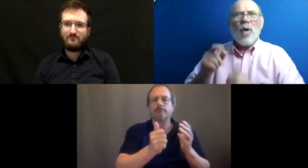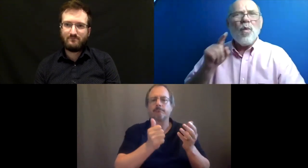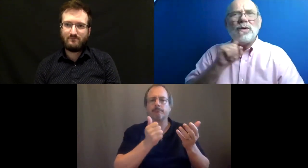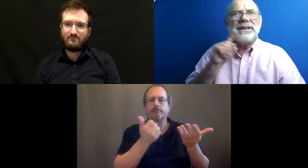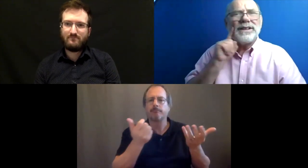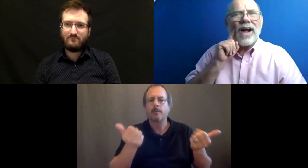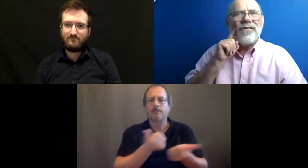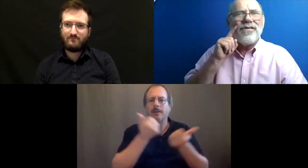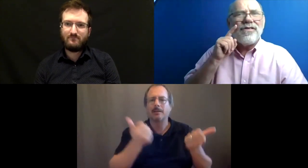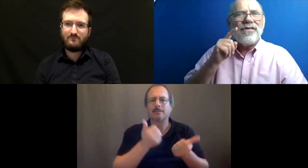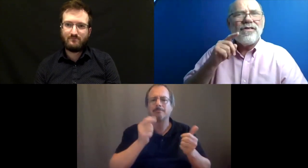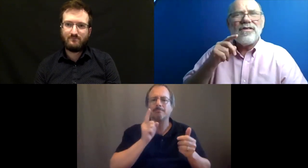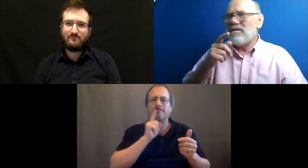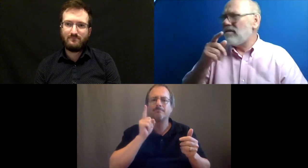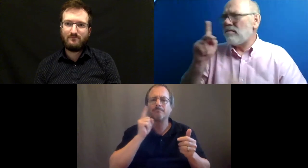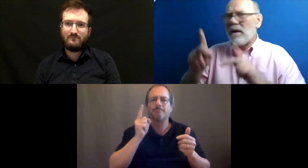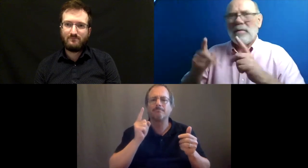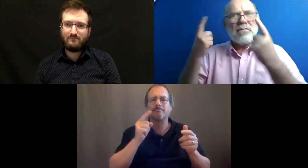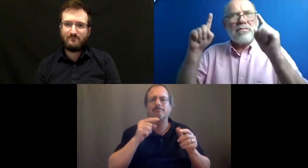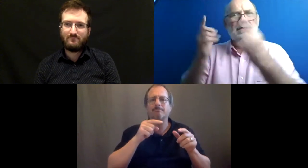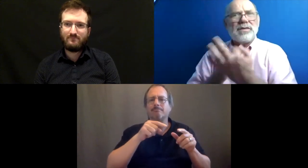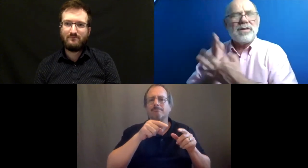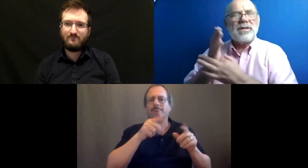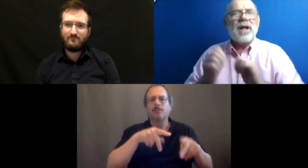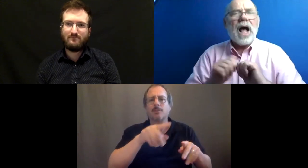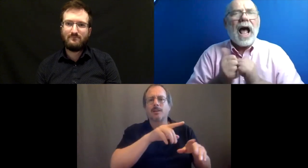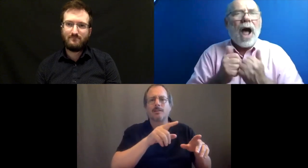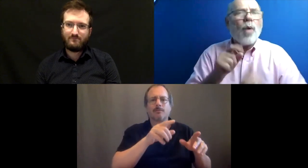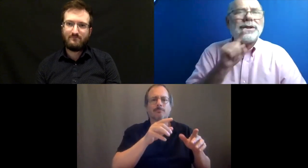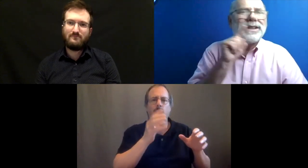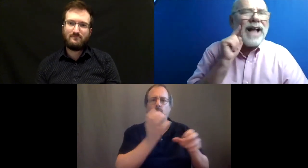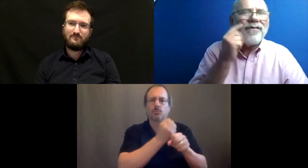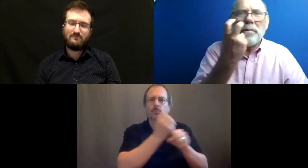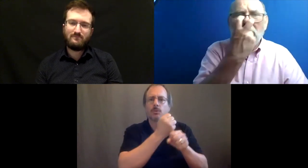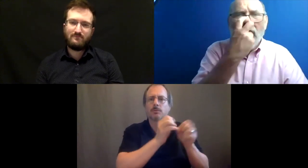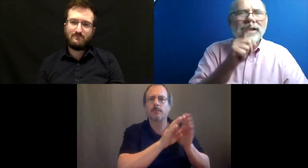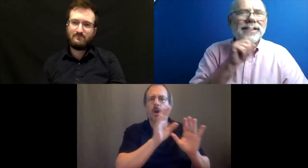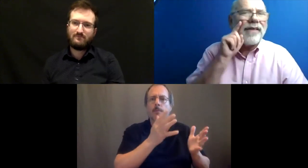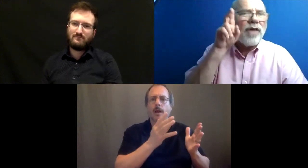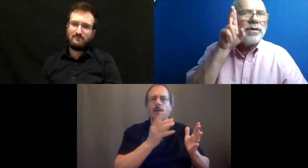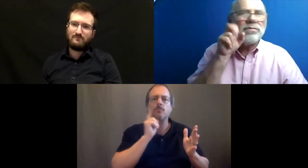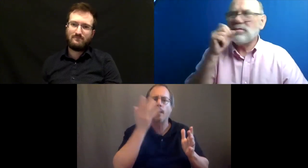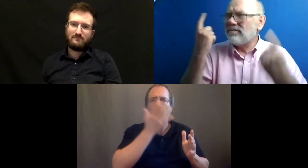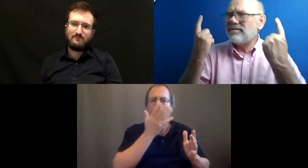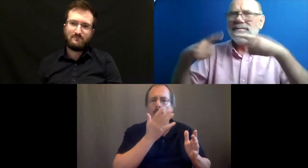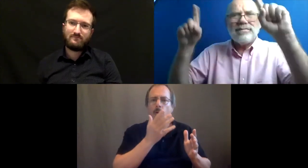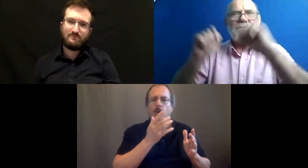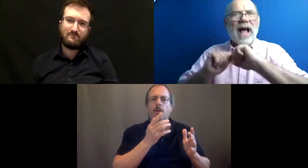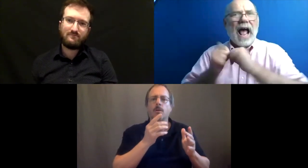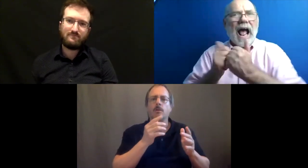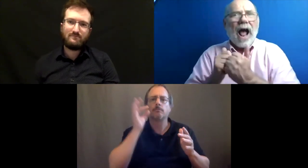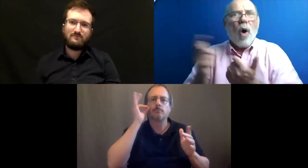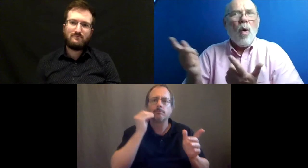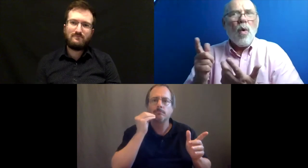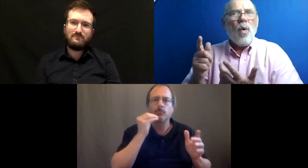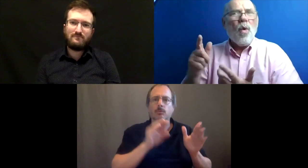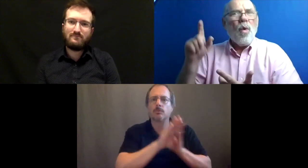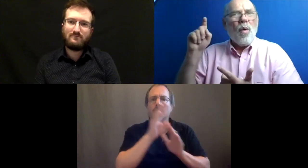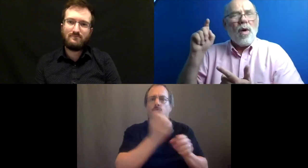soft skills. They need to know where deaf people are employed. They need to see success